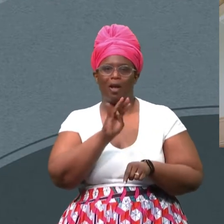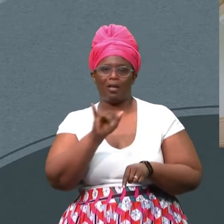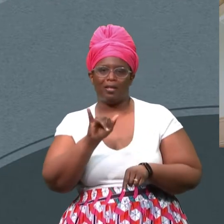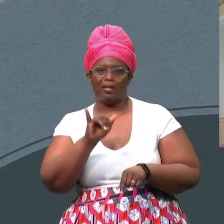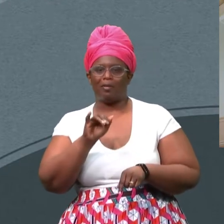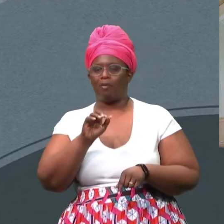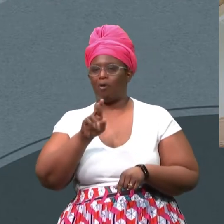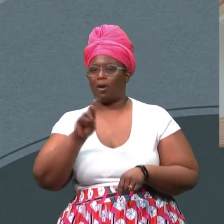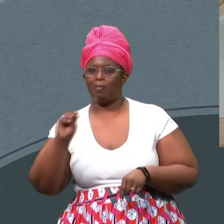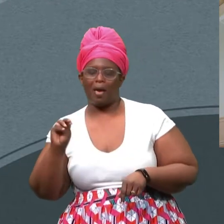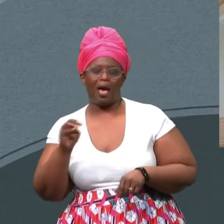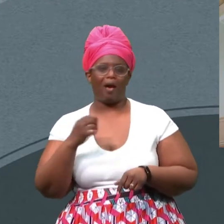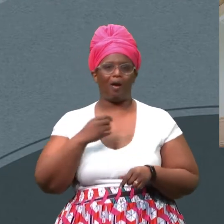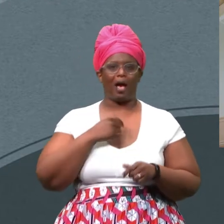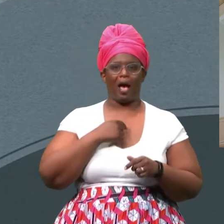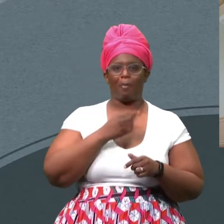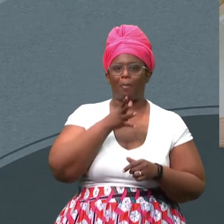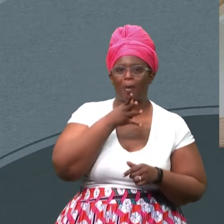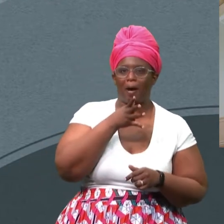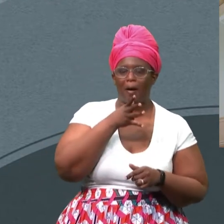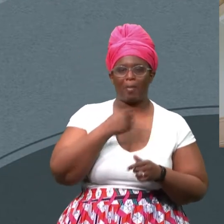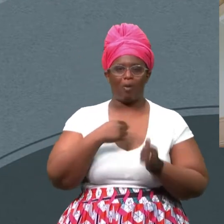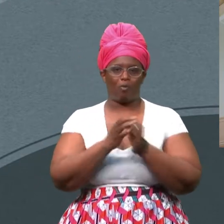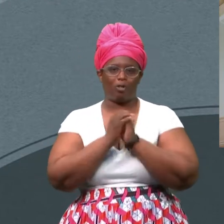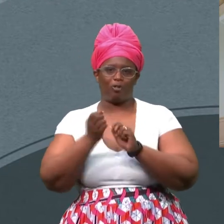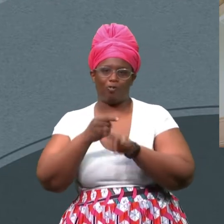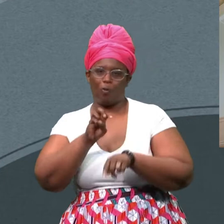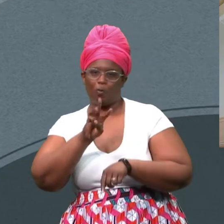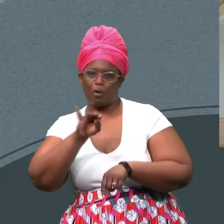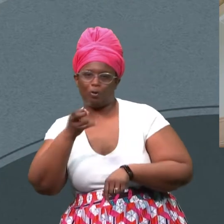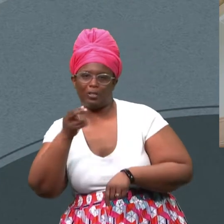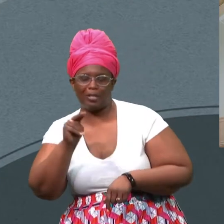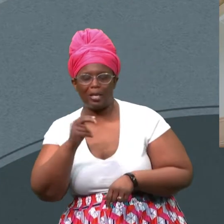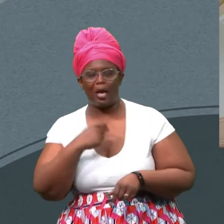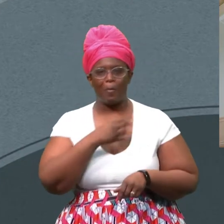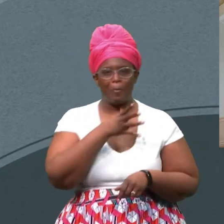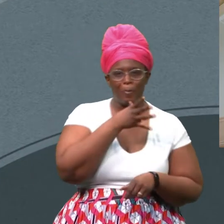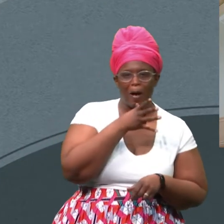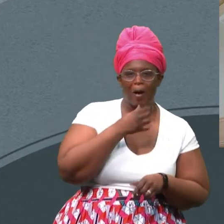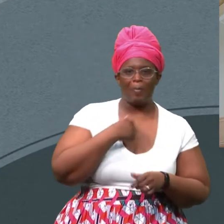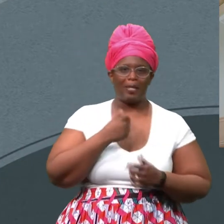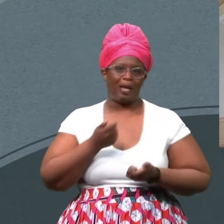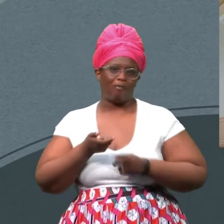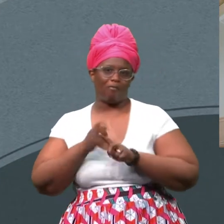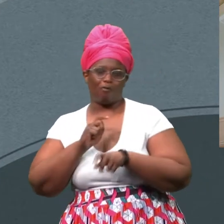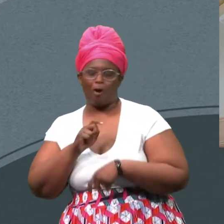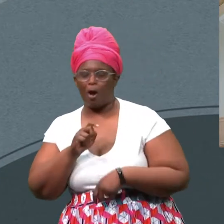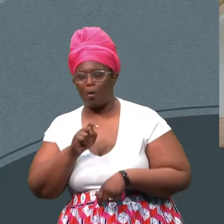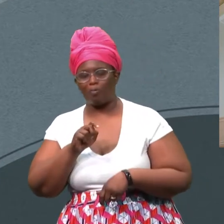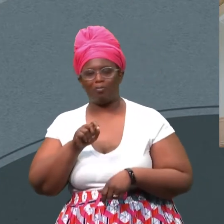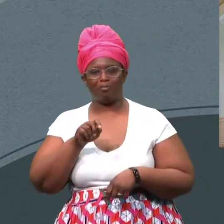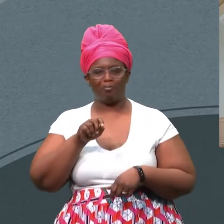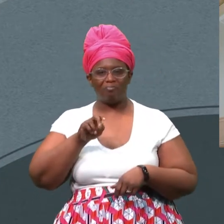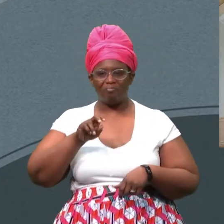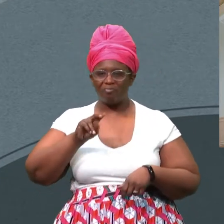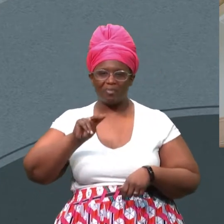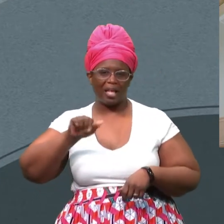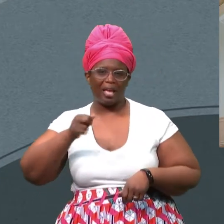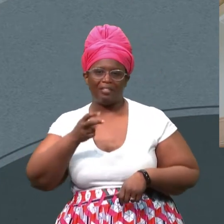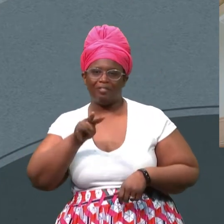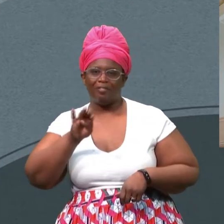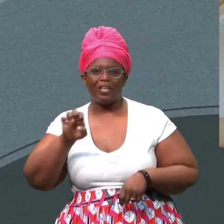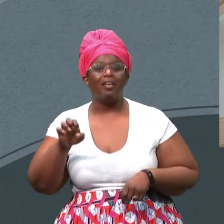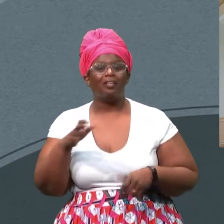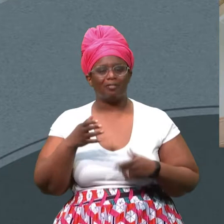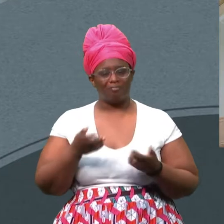Wilson. I'm a mom from Tarboro. Wherever you are, type that in. We celebrate you today. And so come on, let's pray. I